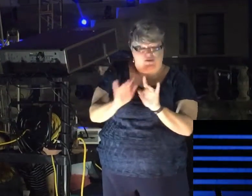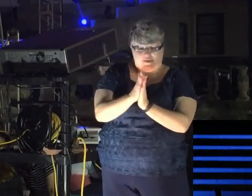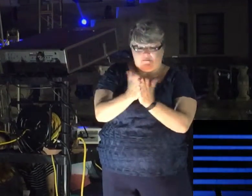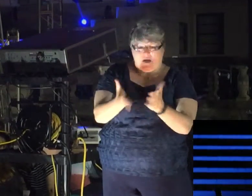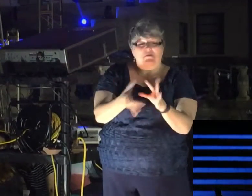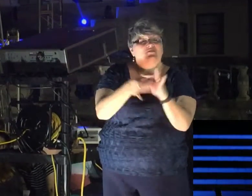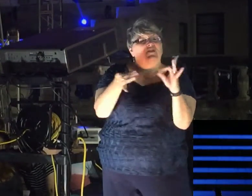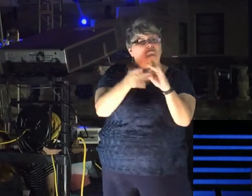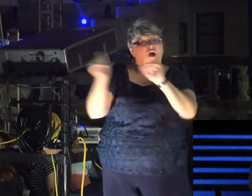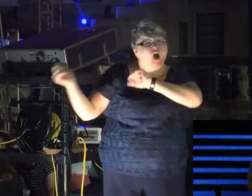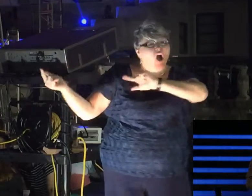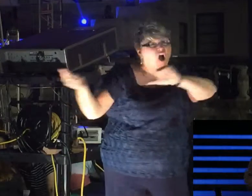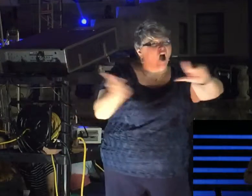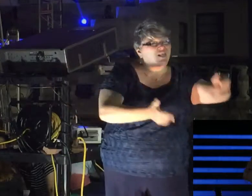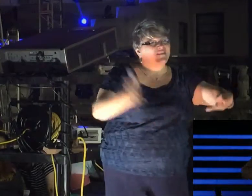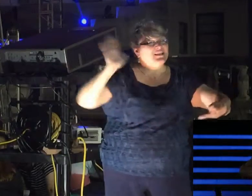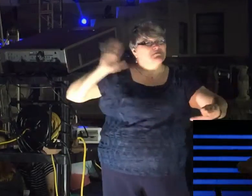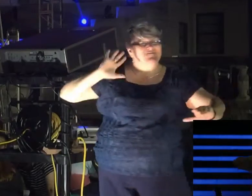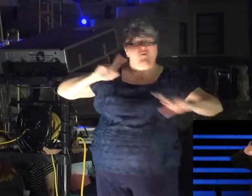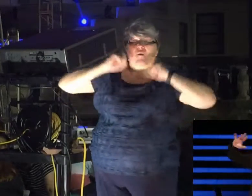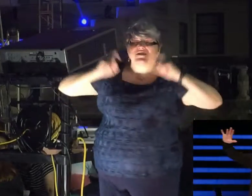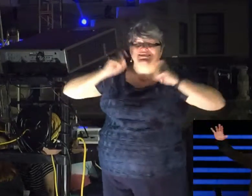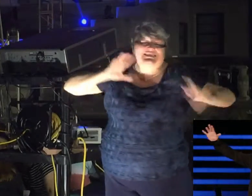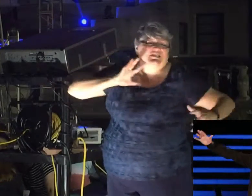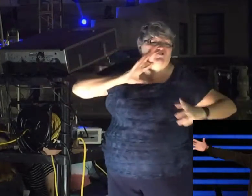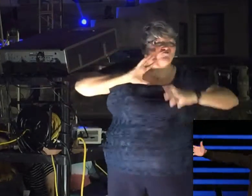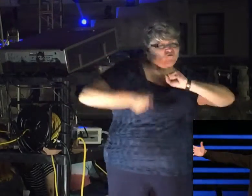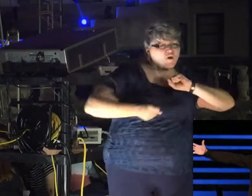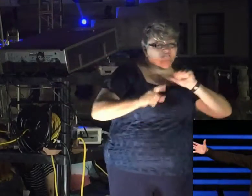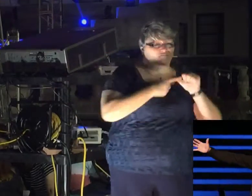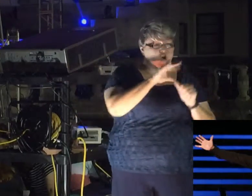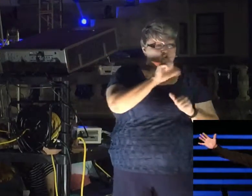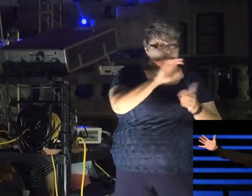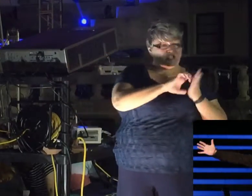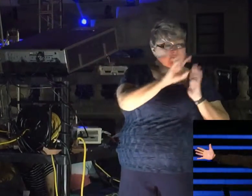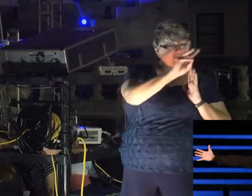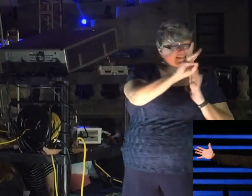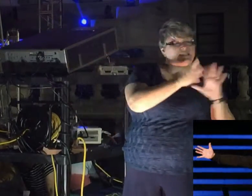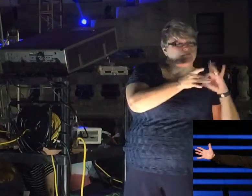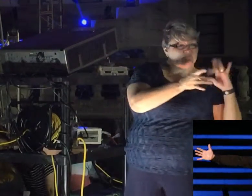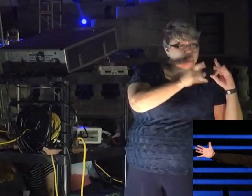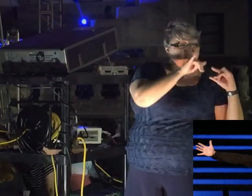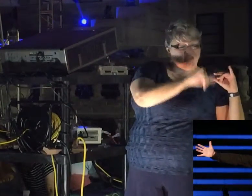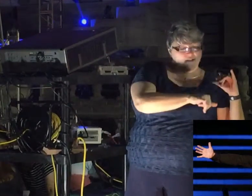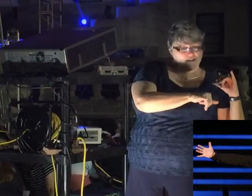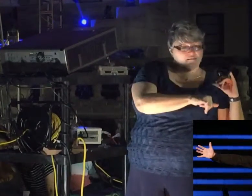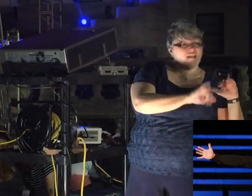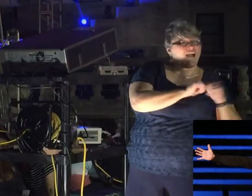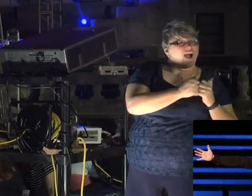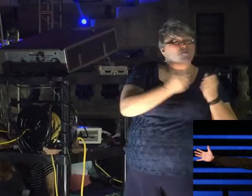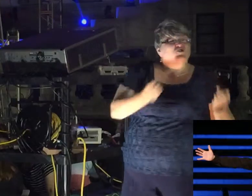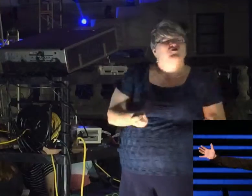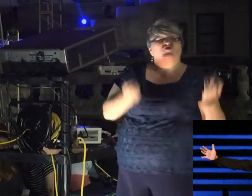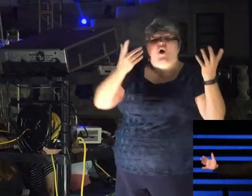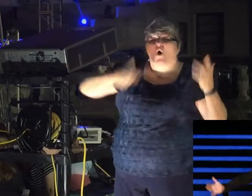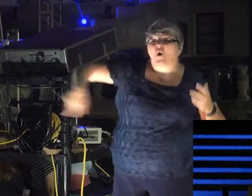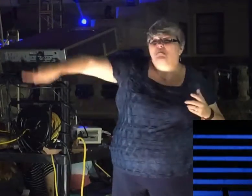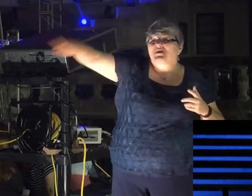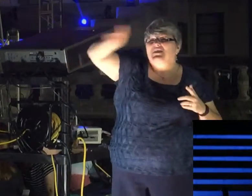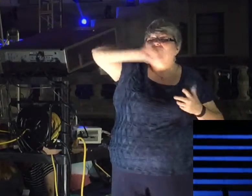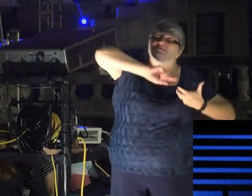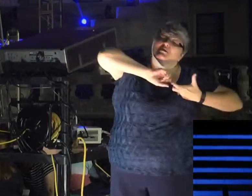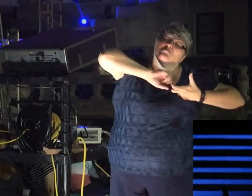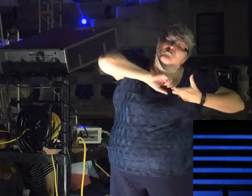over and over, the Bible talks about all of us were devastated by sin. 1 Corinthians 6 speaks of this, of how